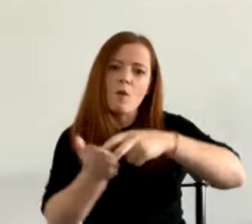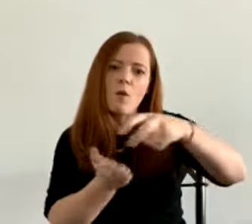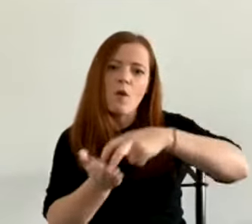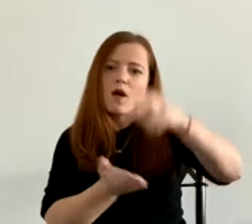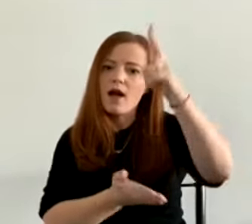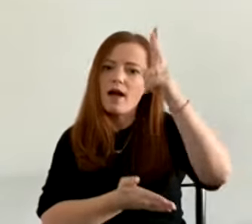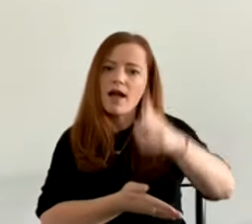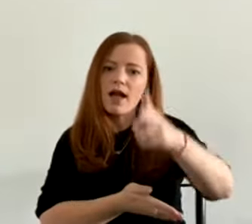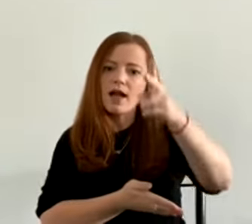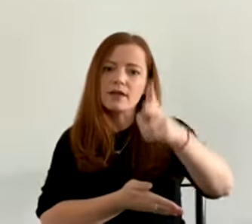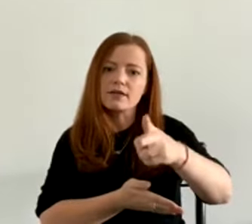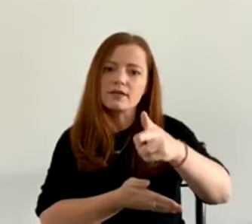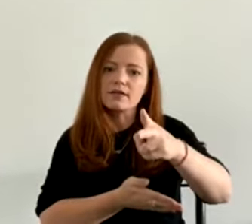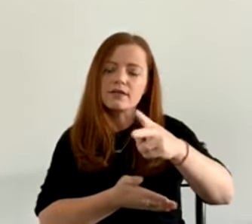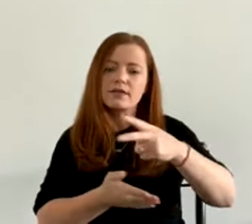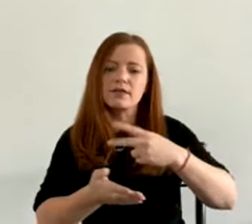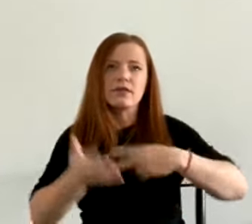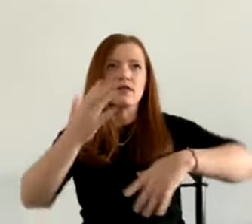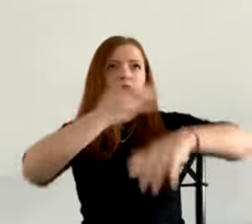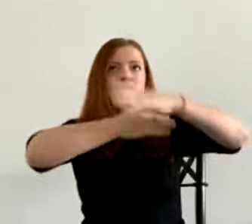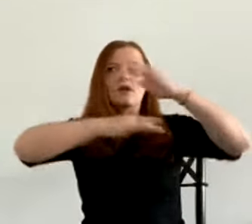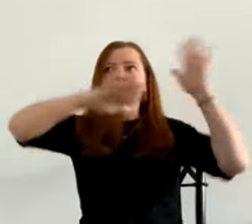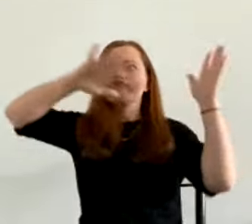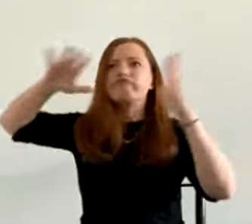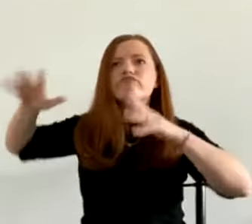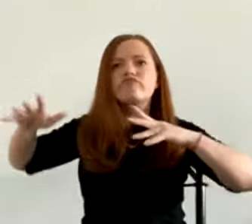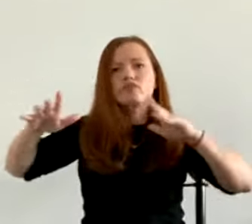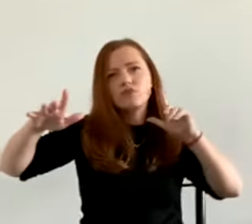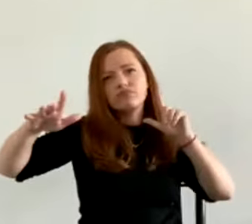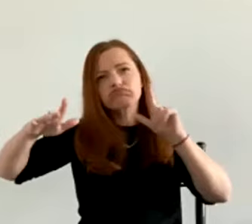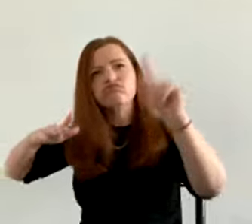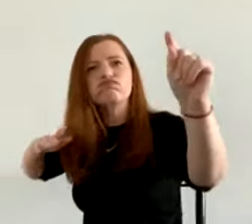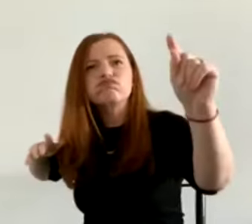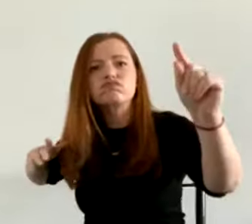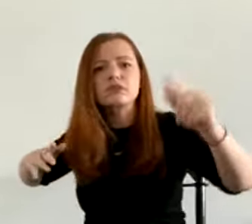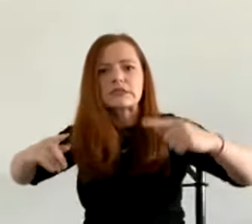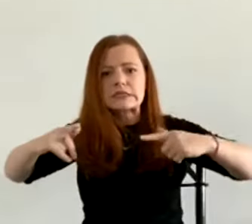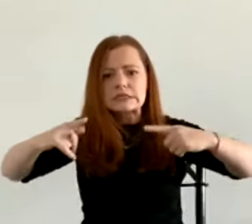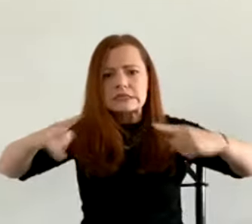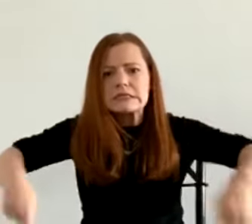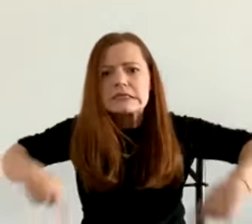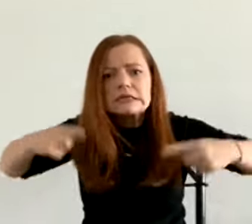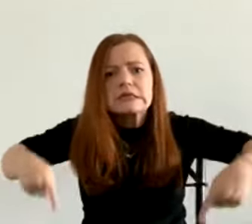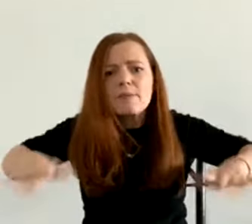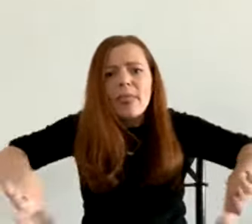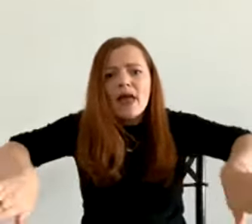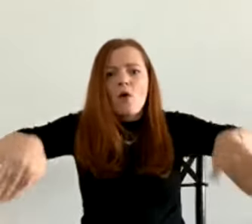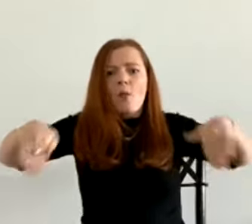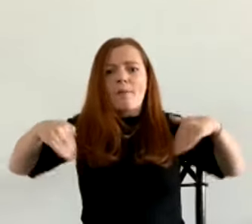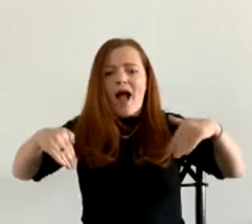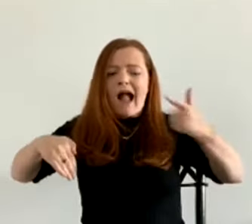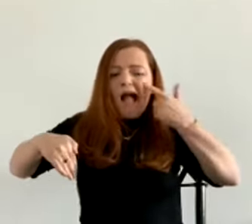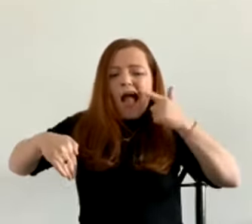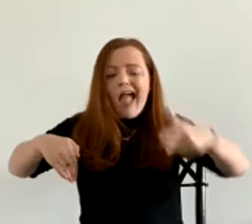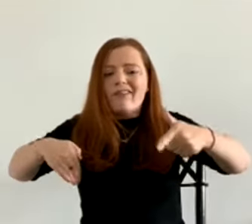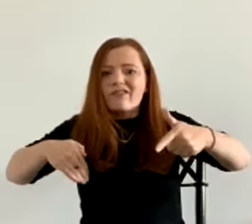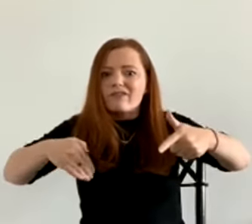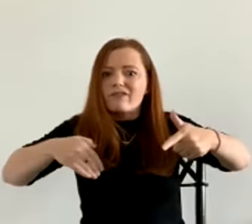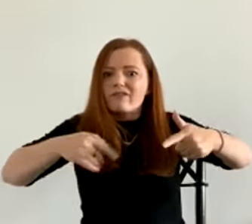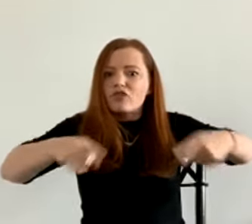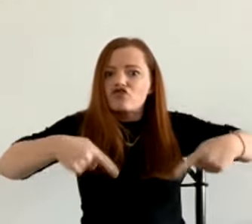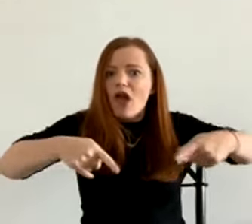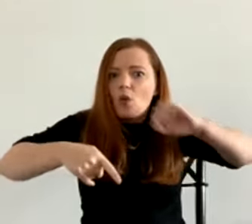I drew autumnal mist back beyond bare branches. I stop pushing. See if you will take up the effort. We